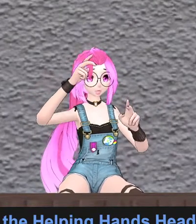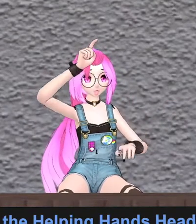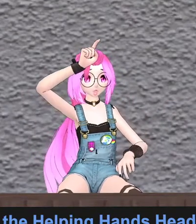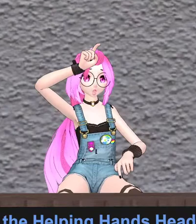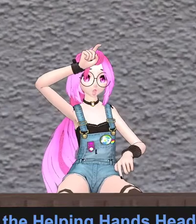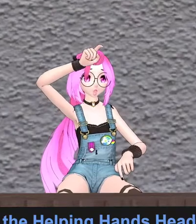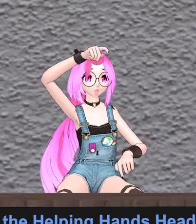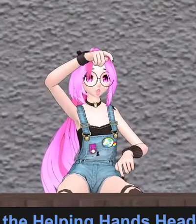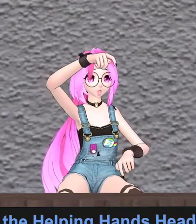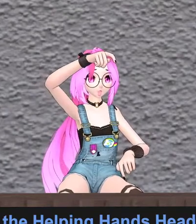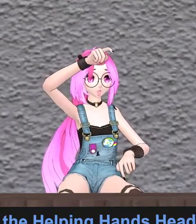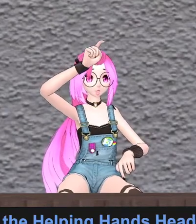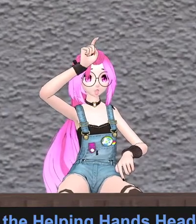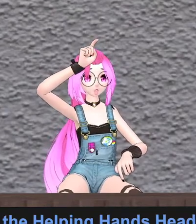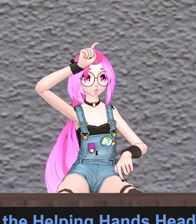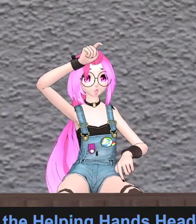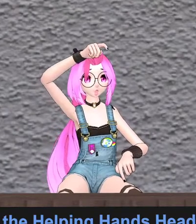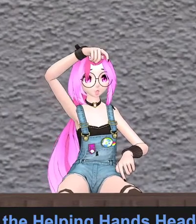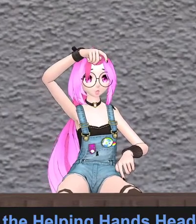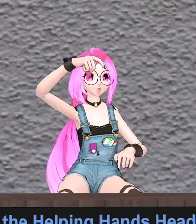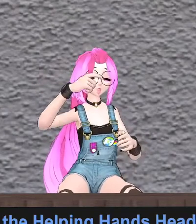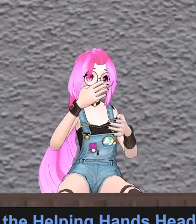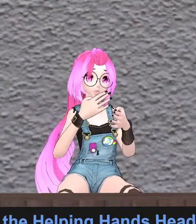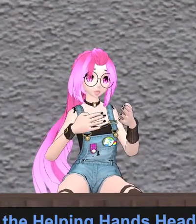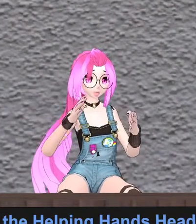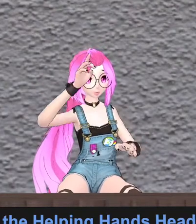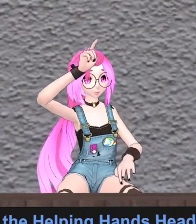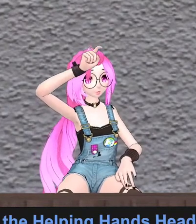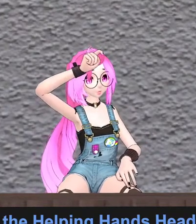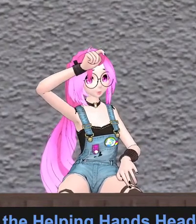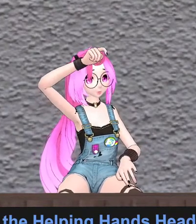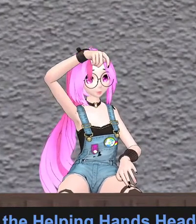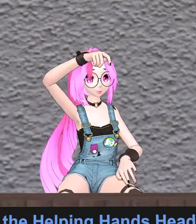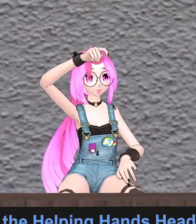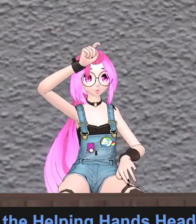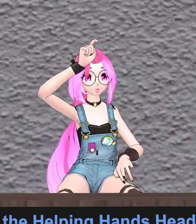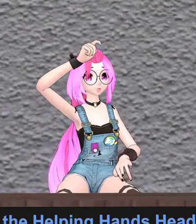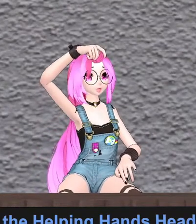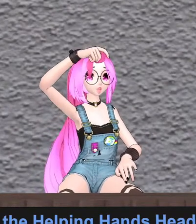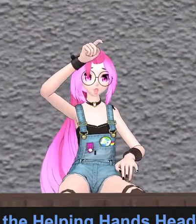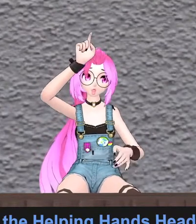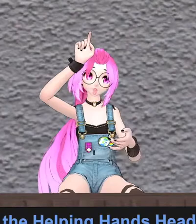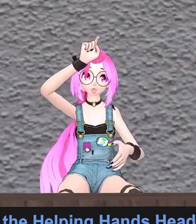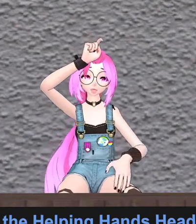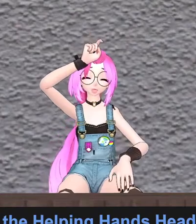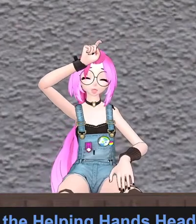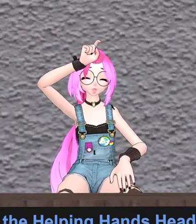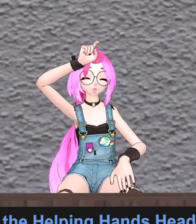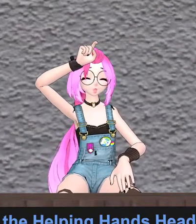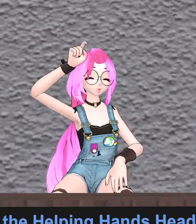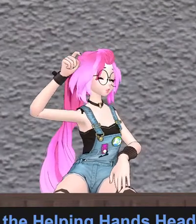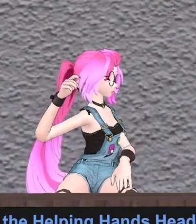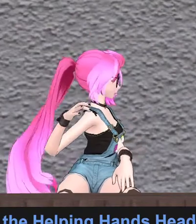see some people also kind of twist it forward. Some people do that. You can do that. I just tap it.